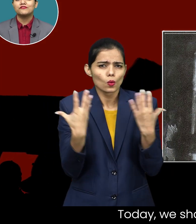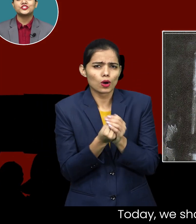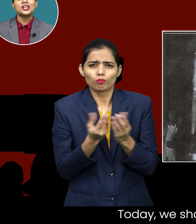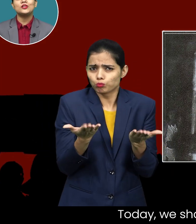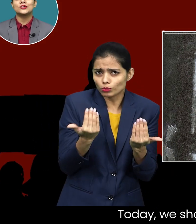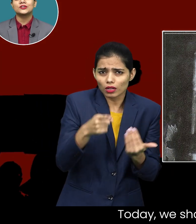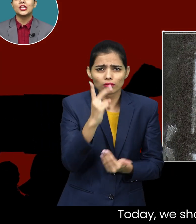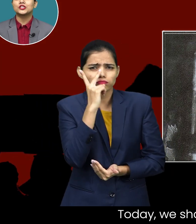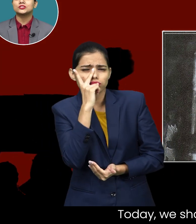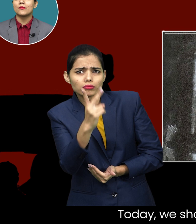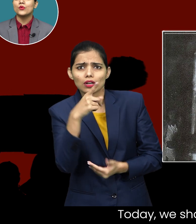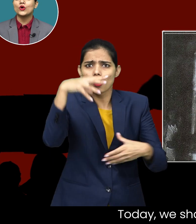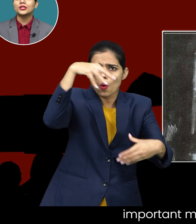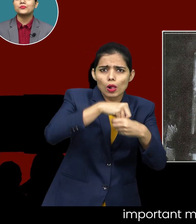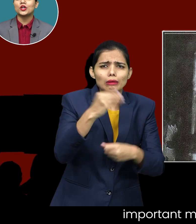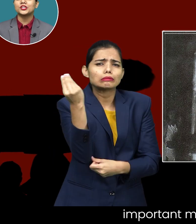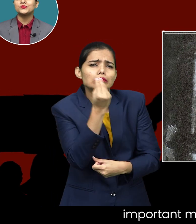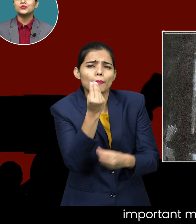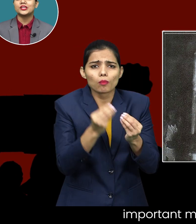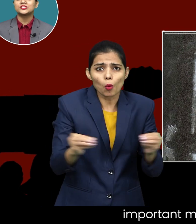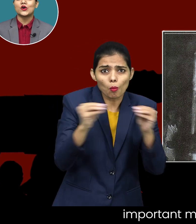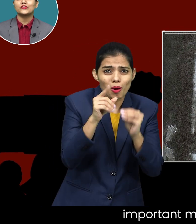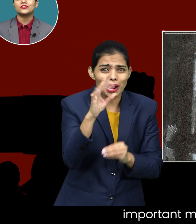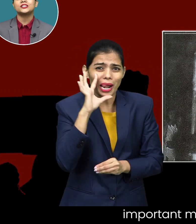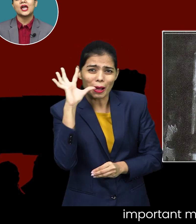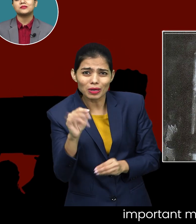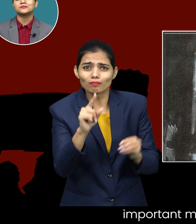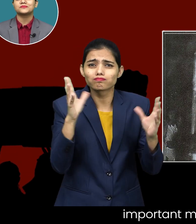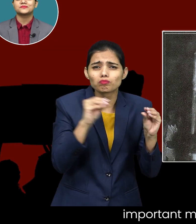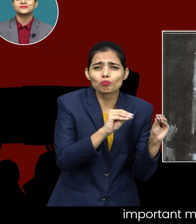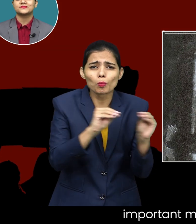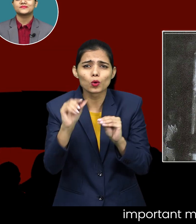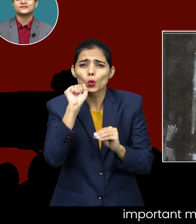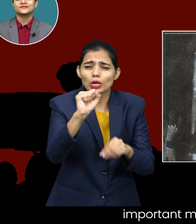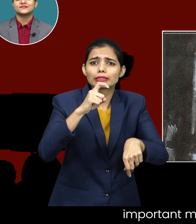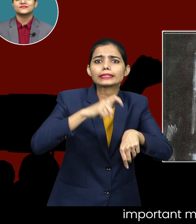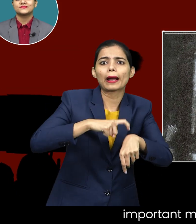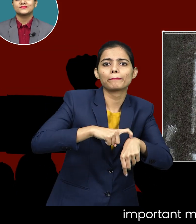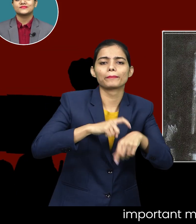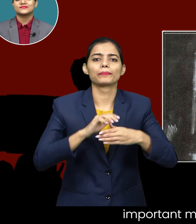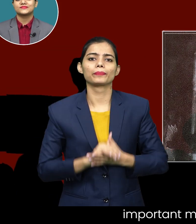Today, we shall look into some more important movements of our time.